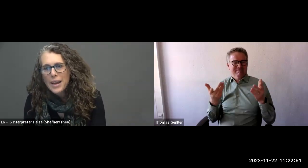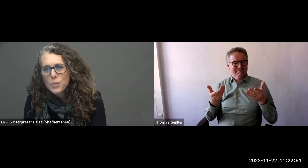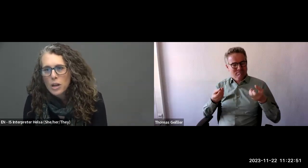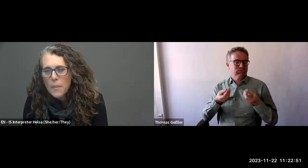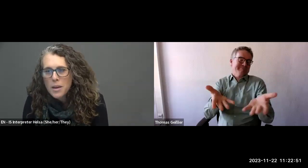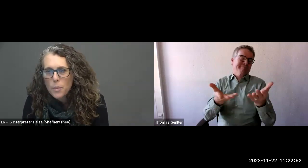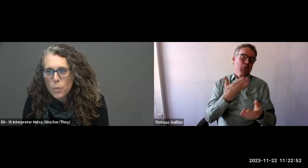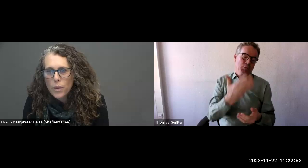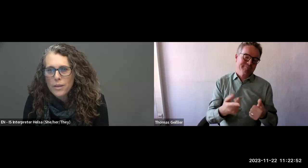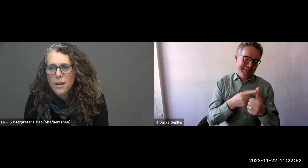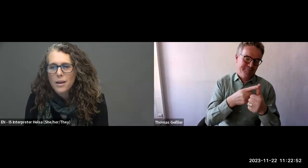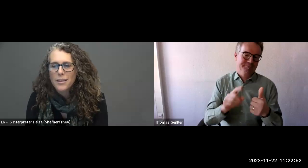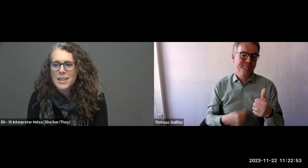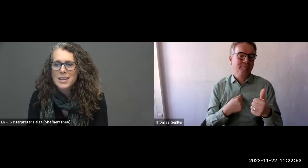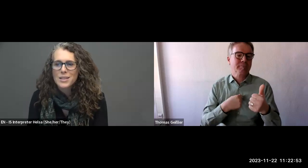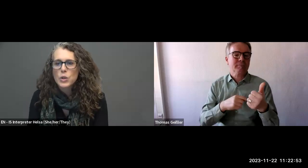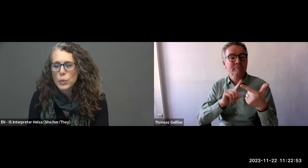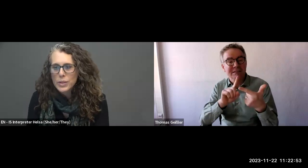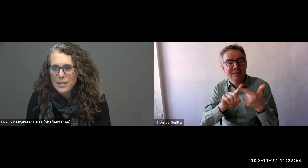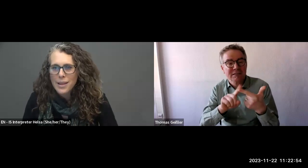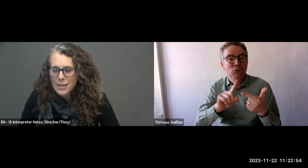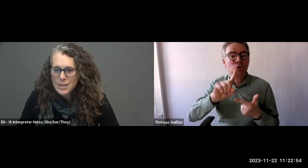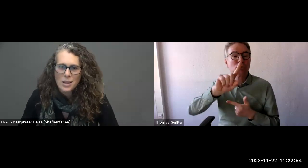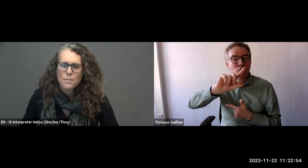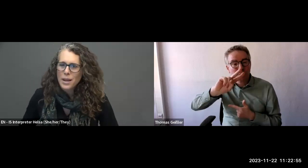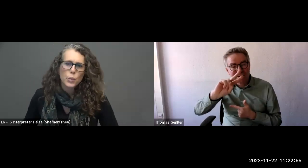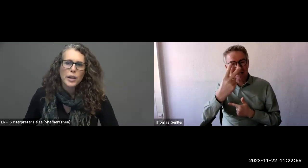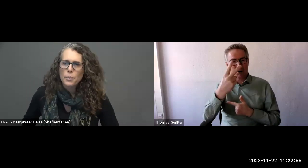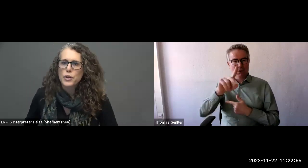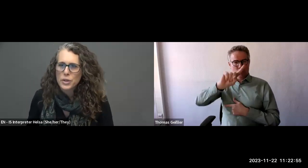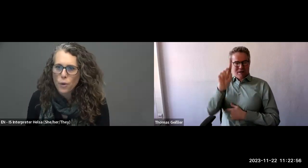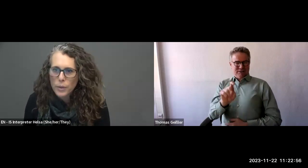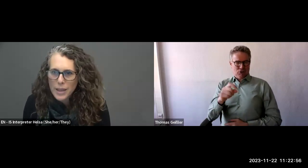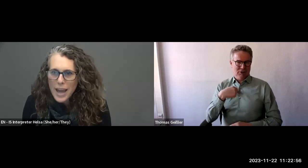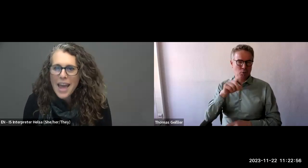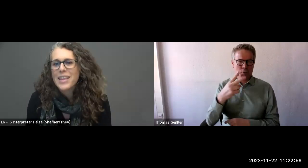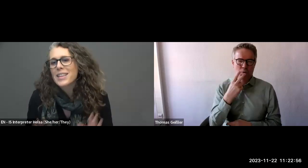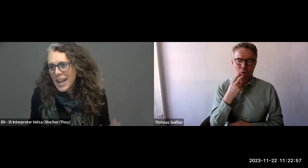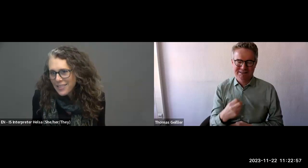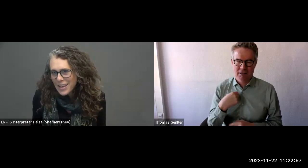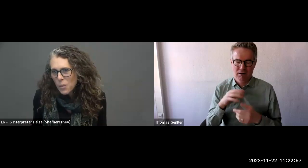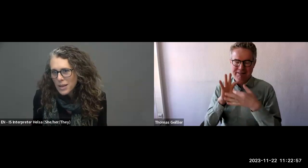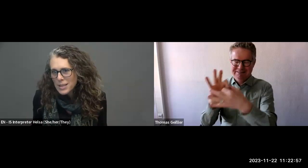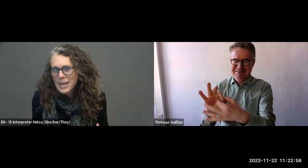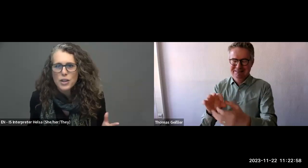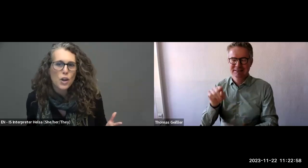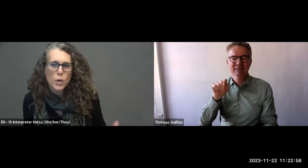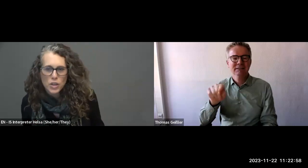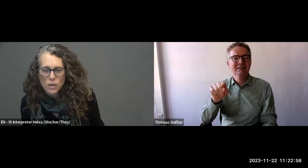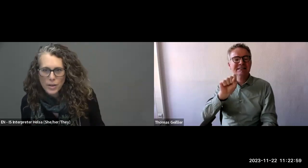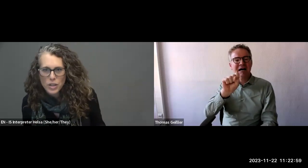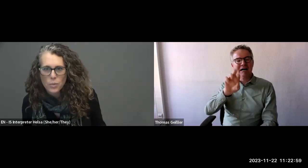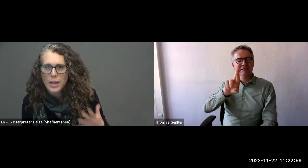But as we're coming up with these tools, that's really gonna push us forward. And then the second thing I wanted to say is actually